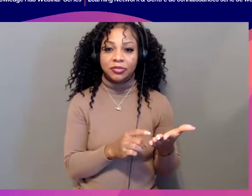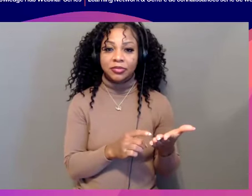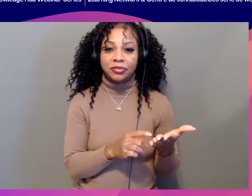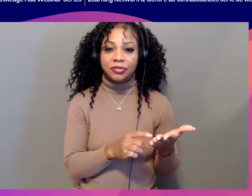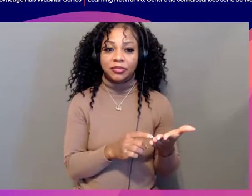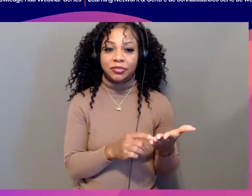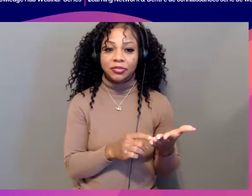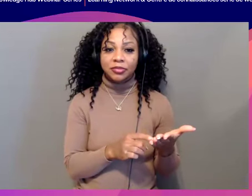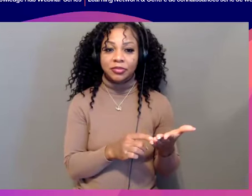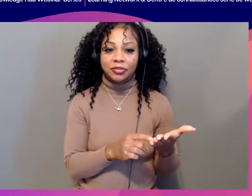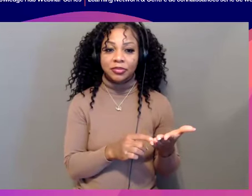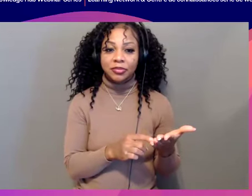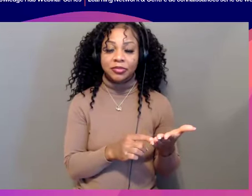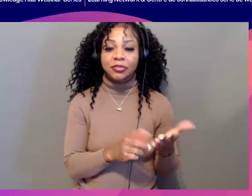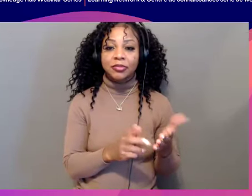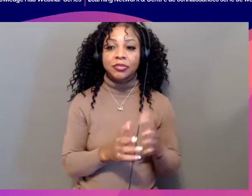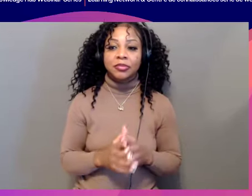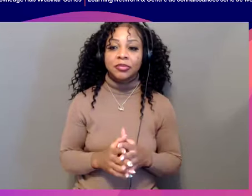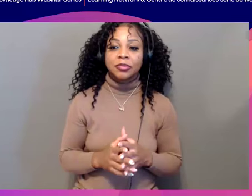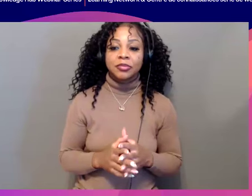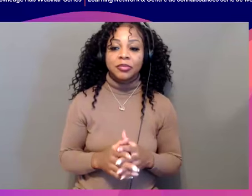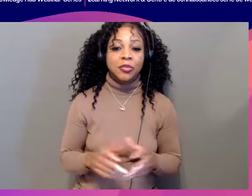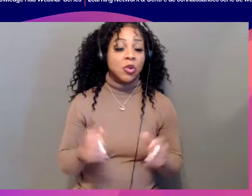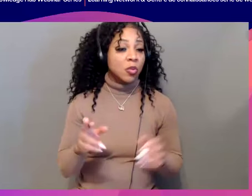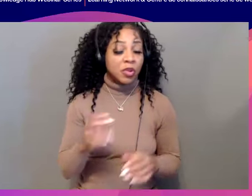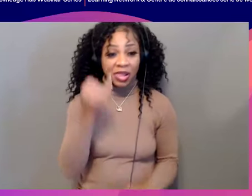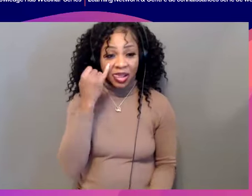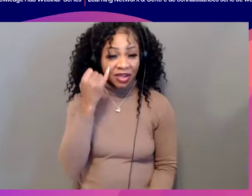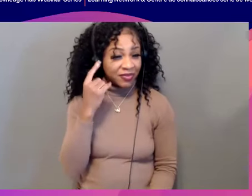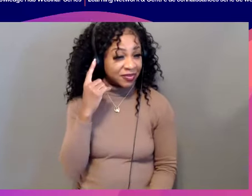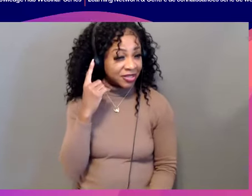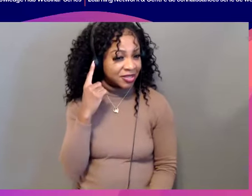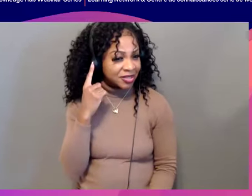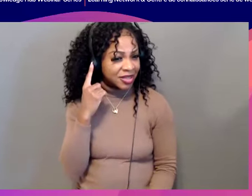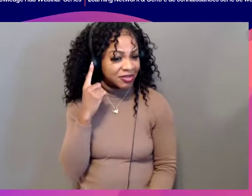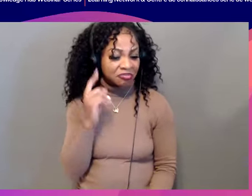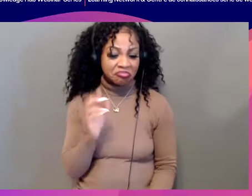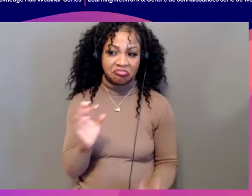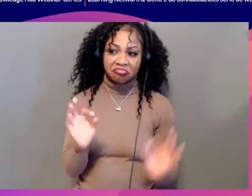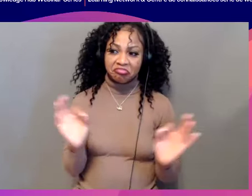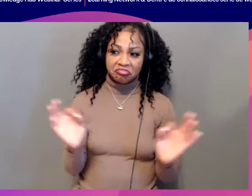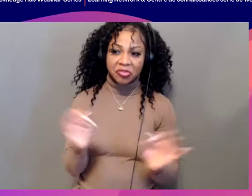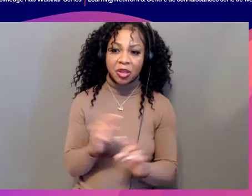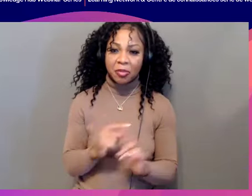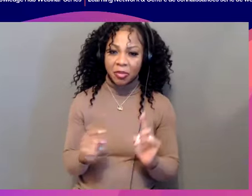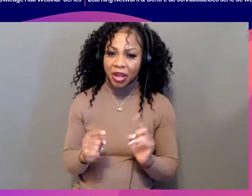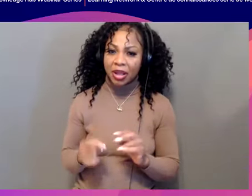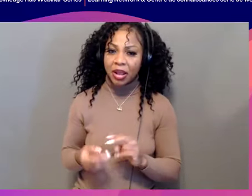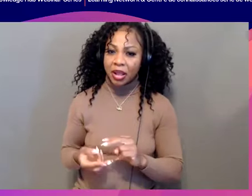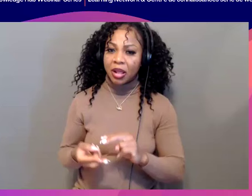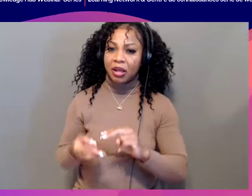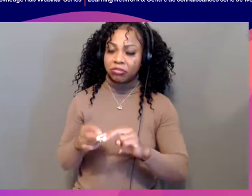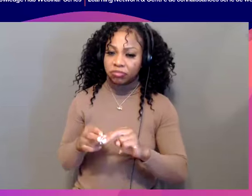and even though, like, even saying things like, if it might sound small, but it's an accumulation of small things